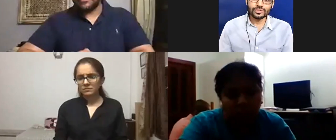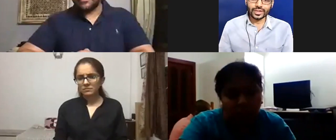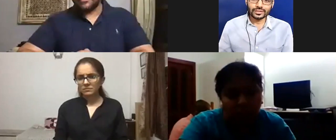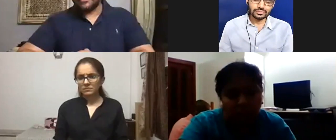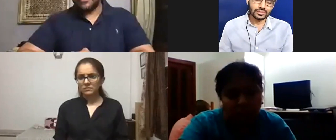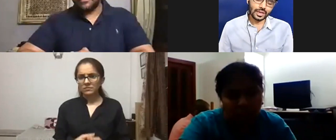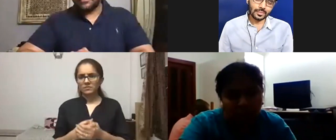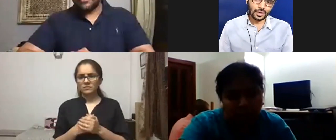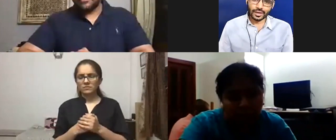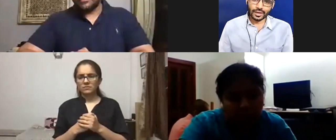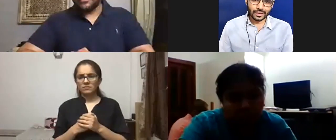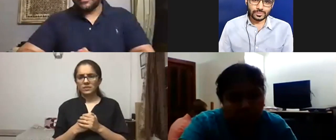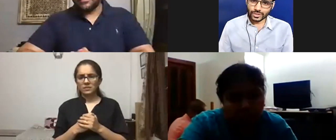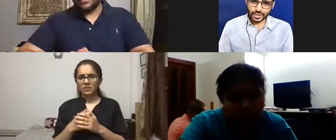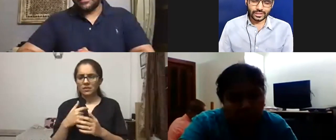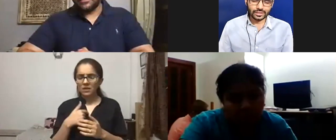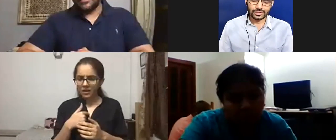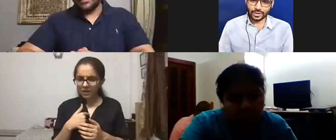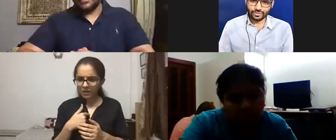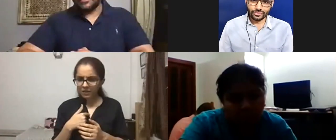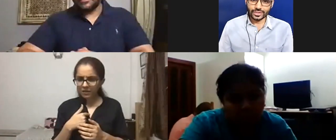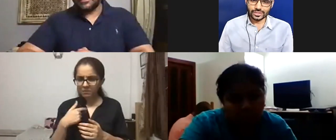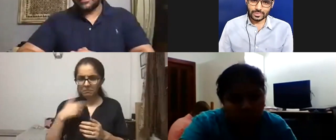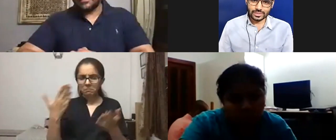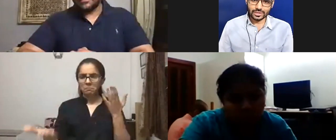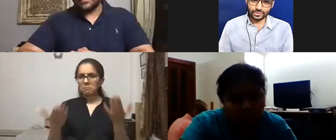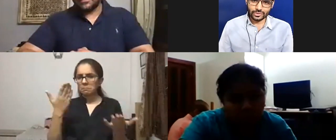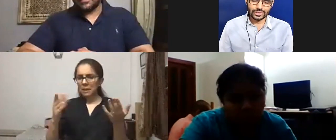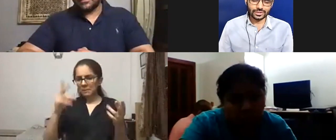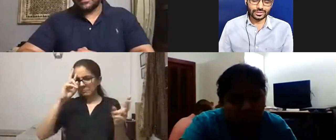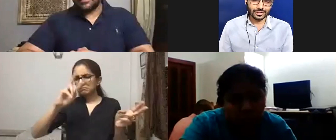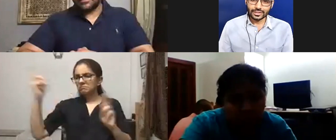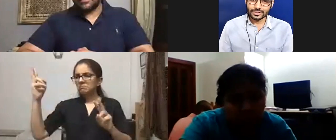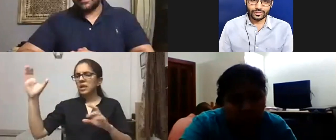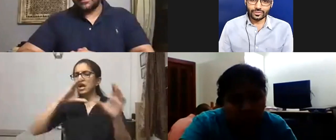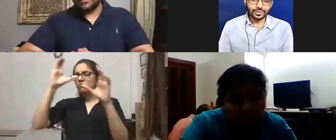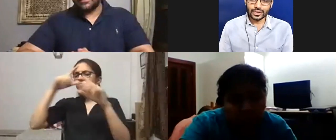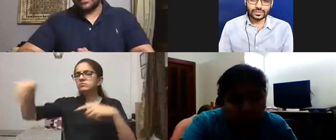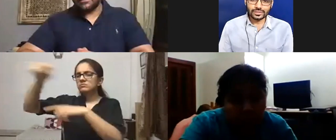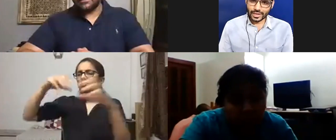No. In fact, I'm sorry. I think there is some misconfusion here.